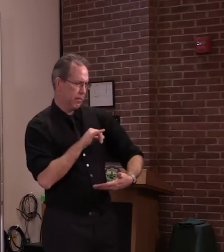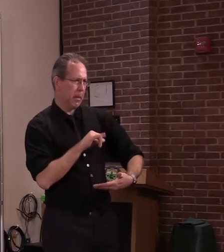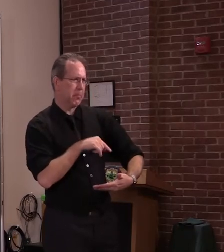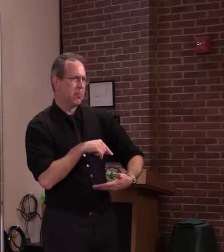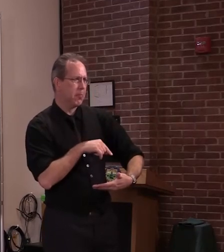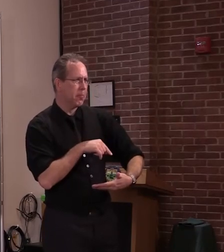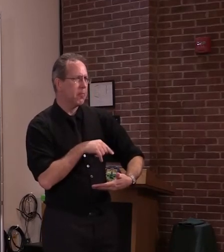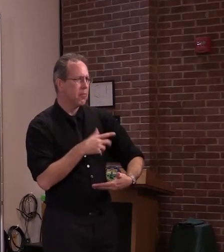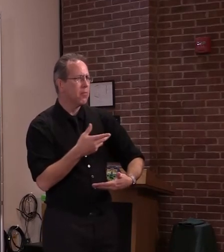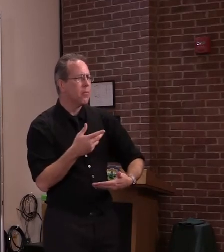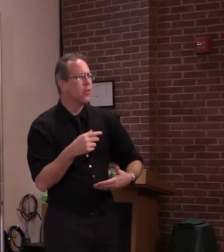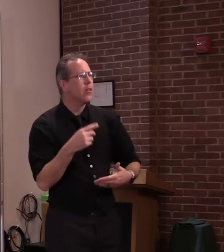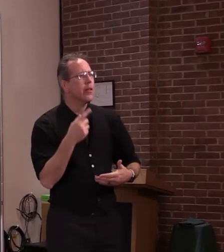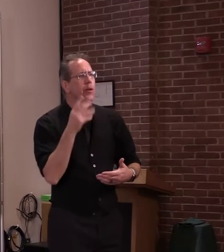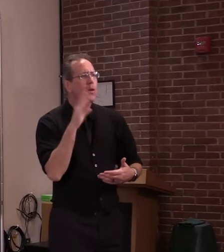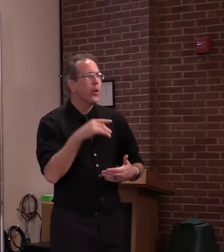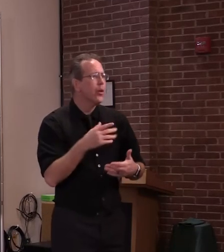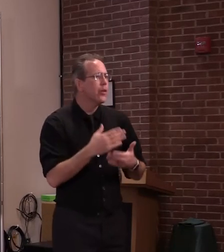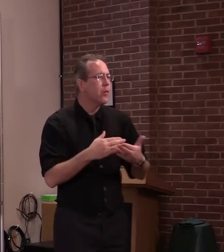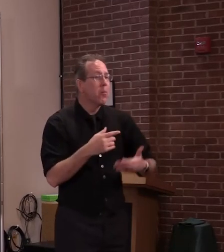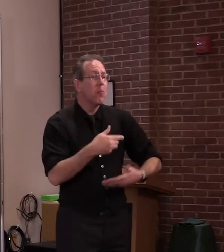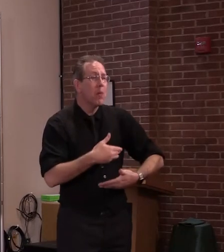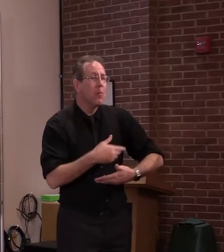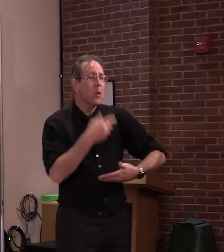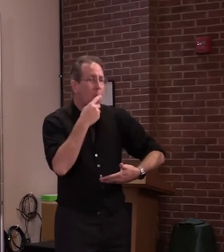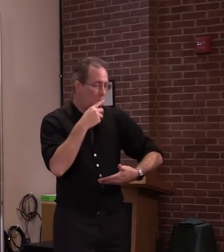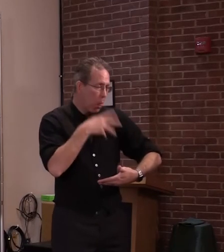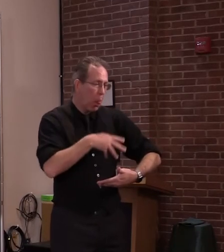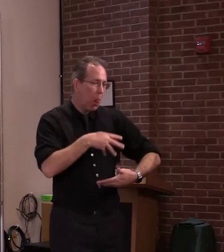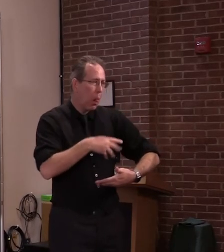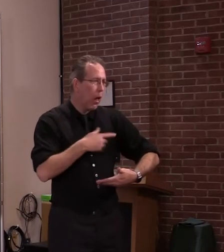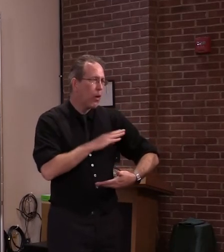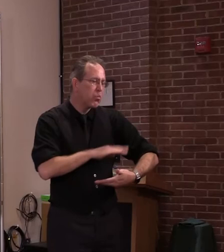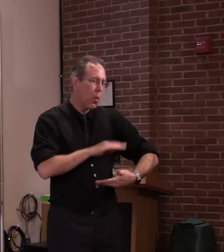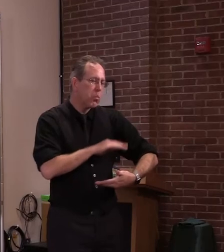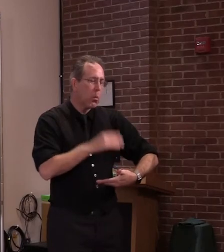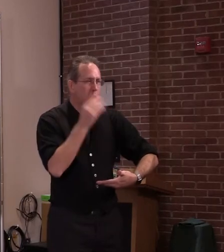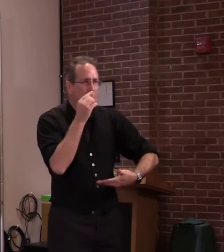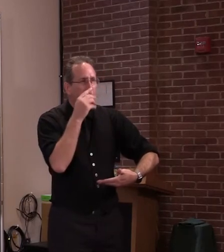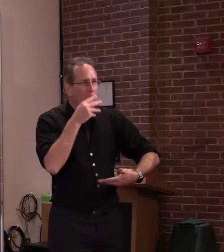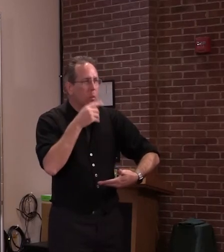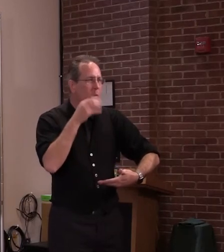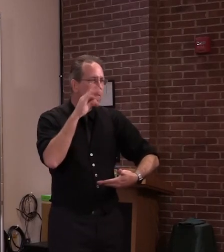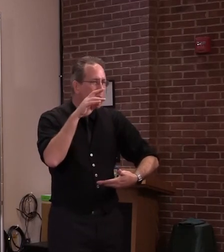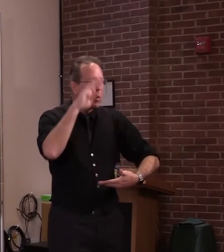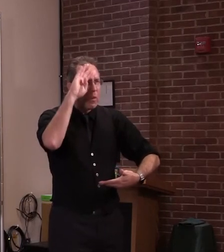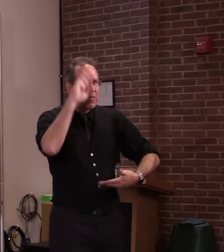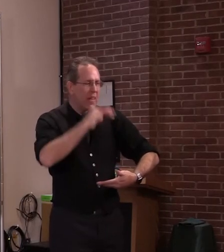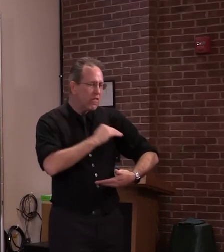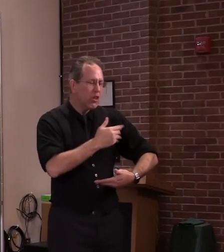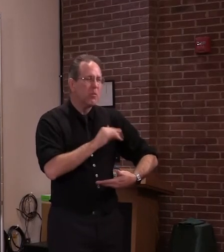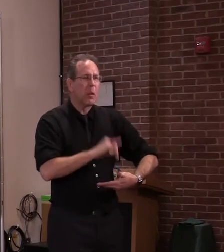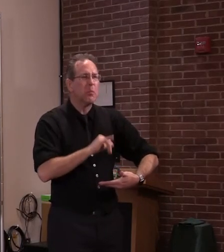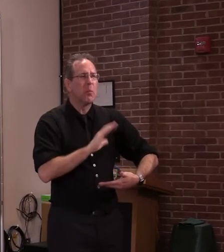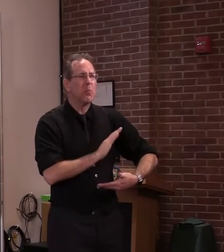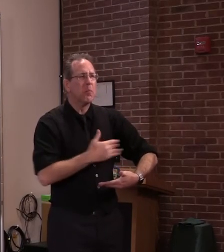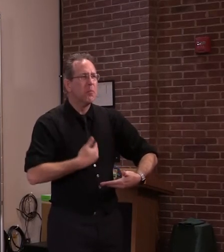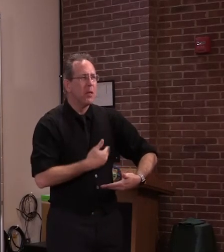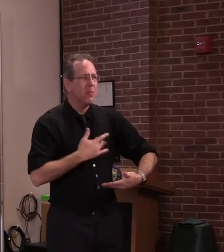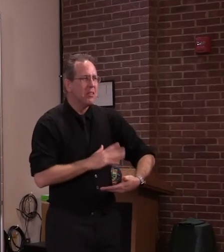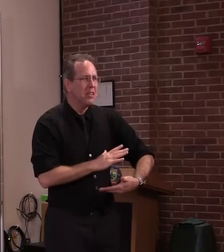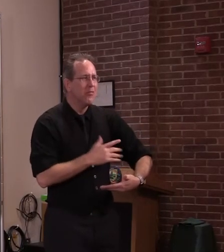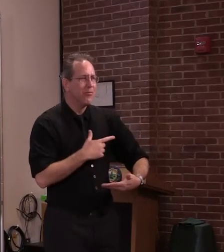when infants get other viral infections in terms of just kind of feeling unwell. Sometimes they get a fever. They're not drinking well. They might need to come to the hospital for